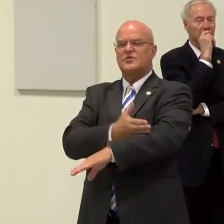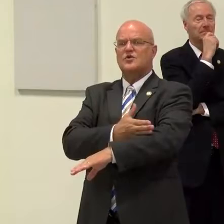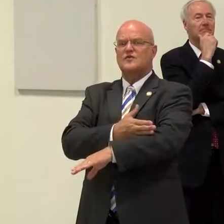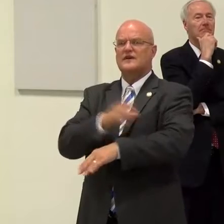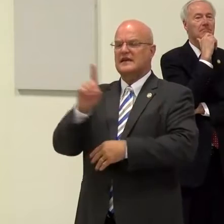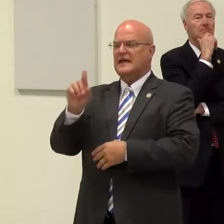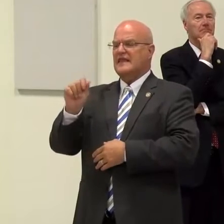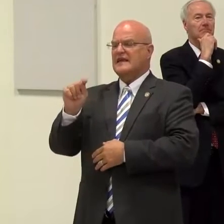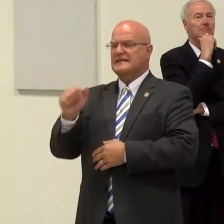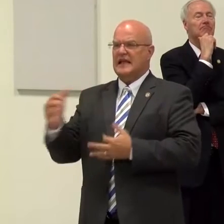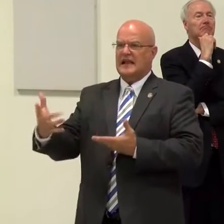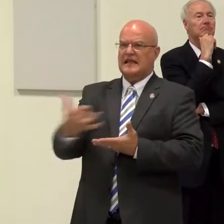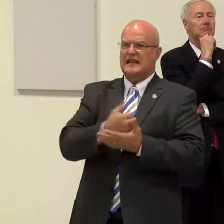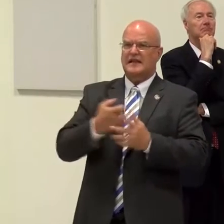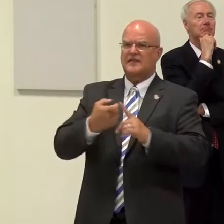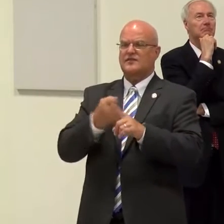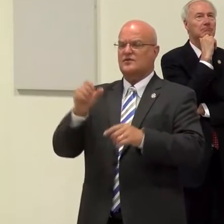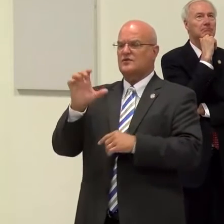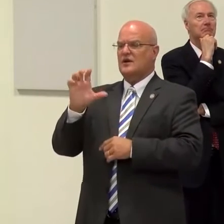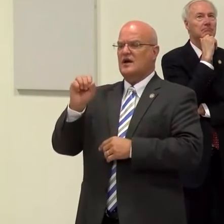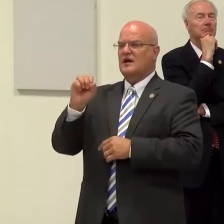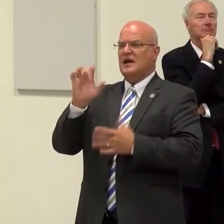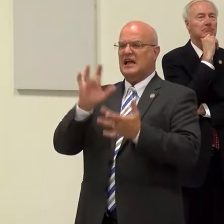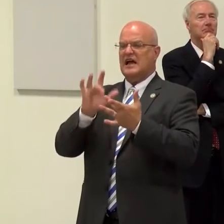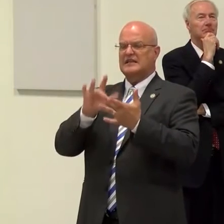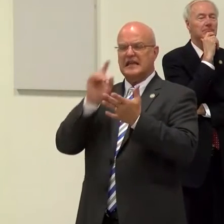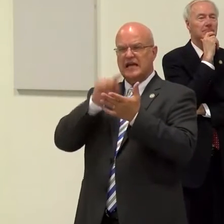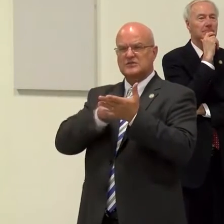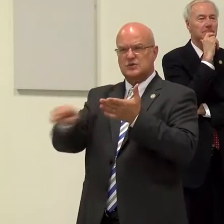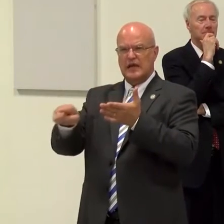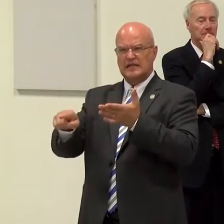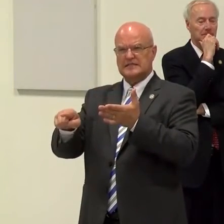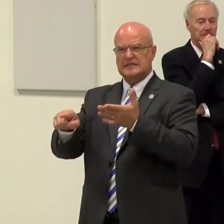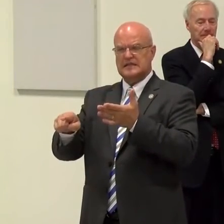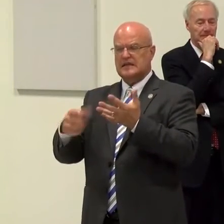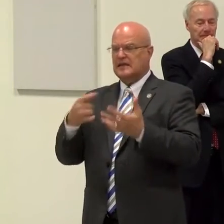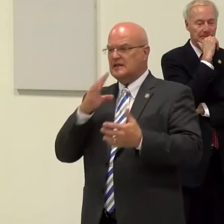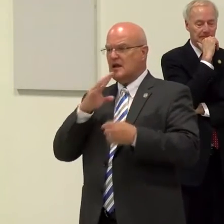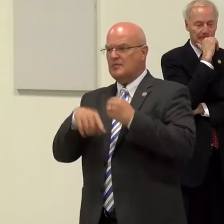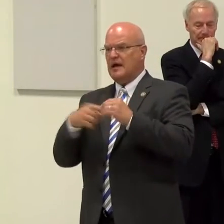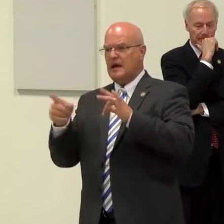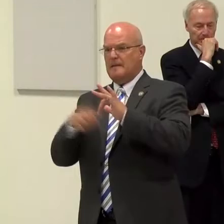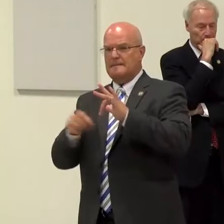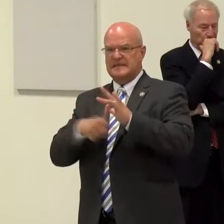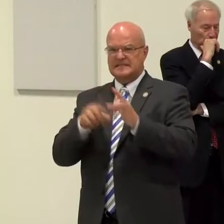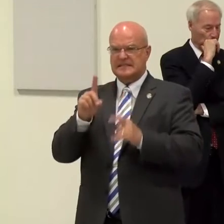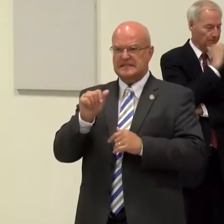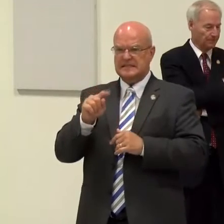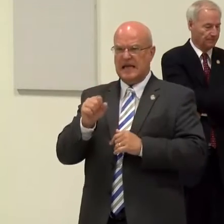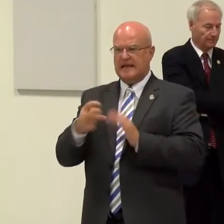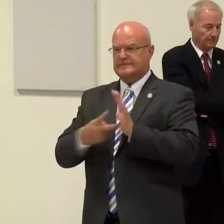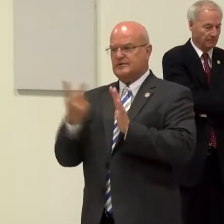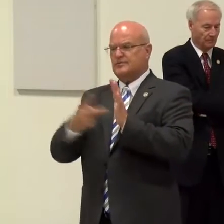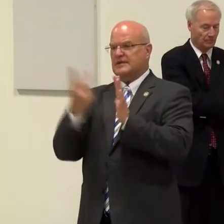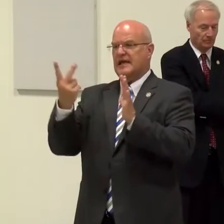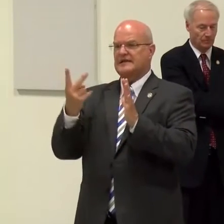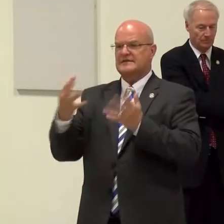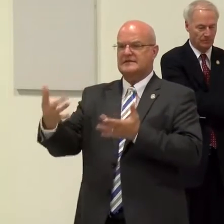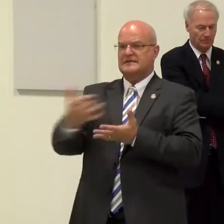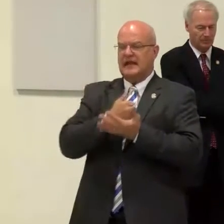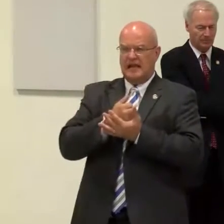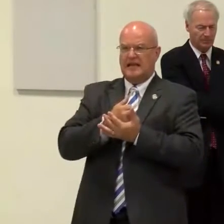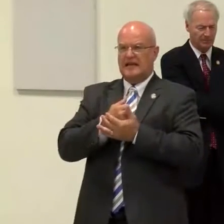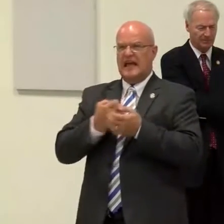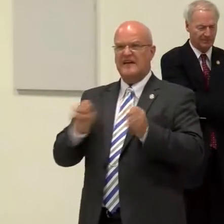the data collected through contact tracing. The report mentions reducing missing data, reducing duplication of data